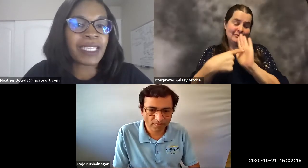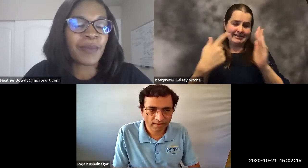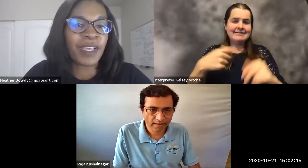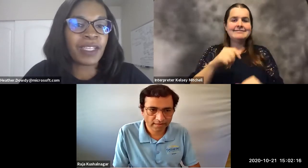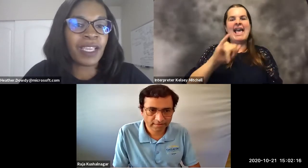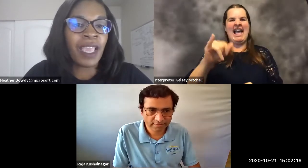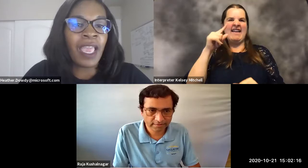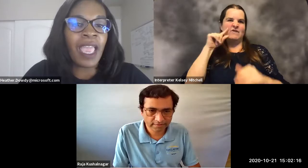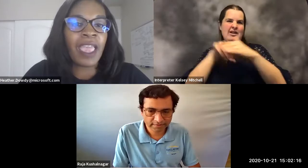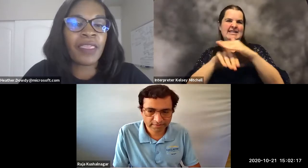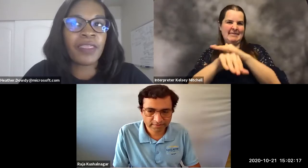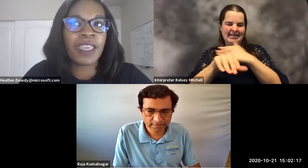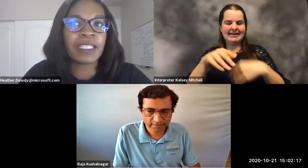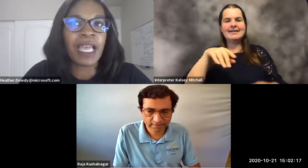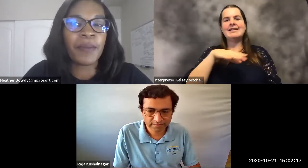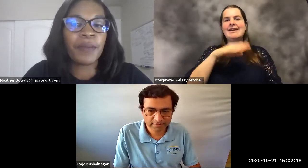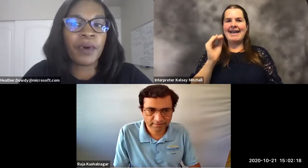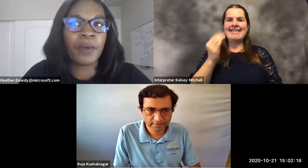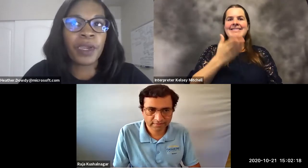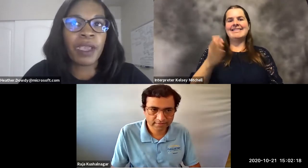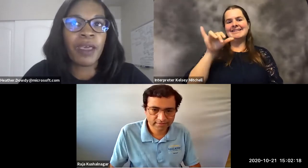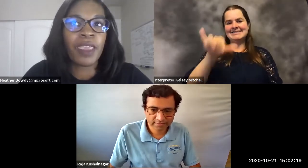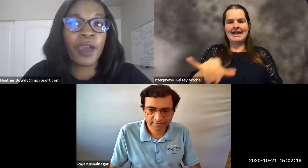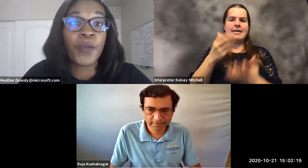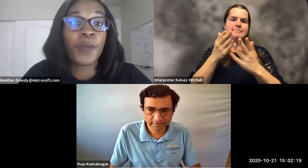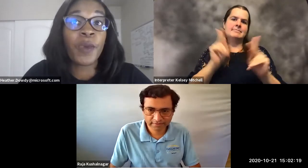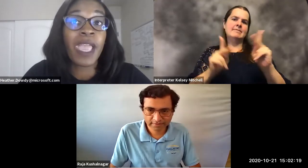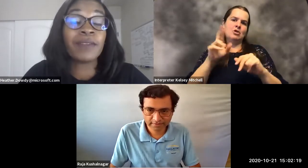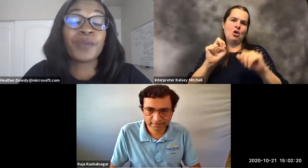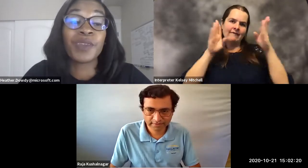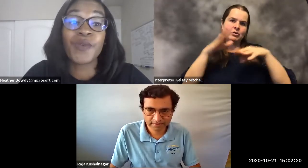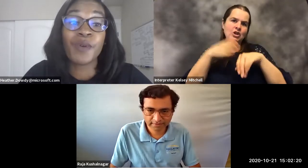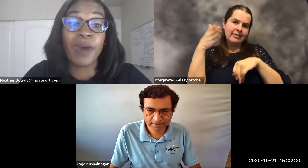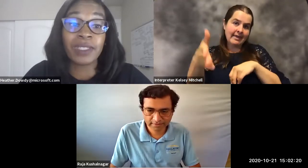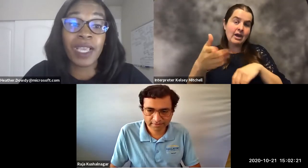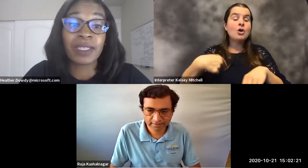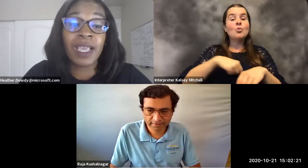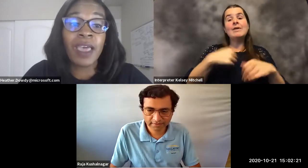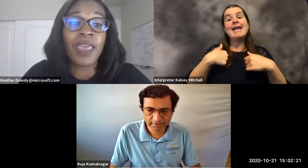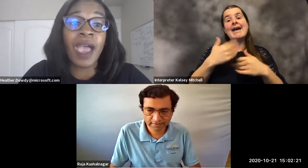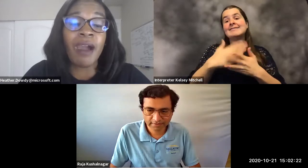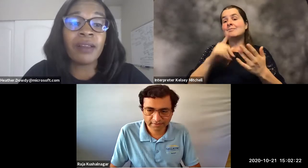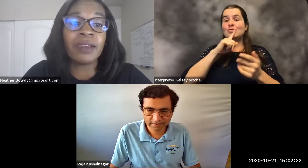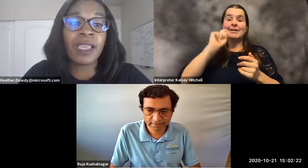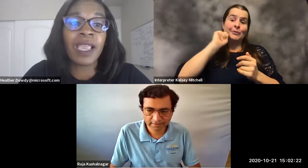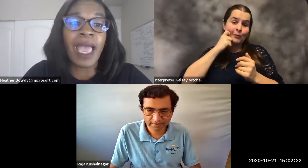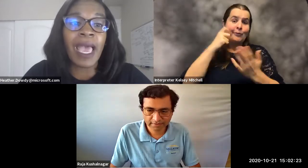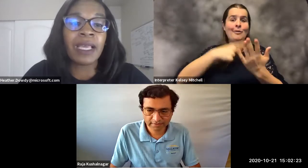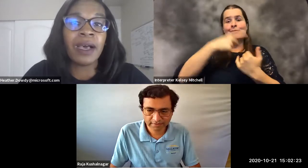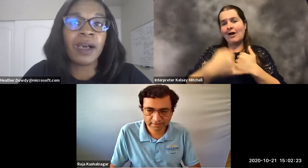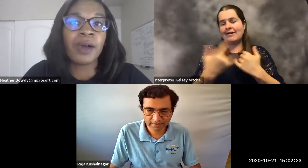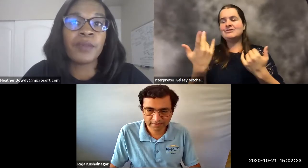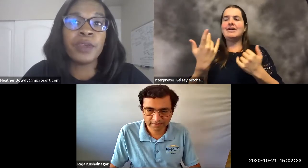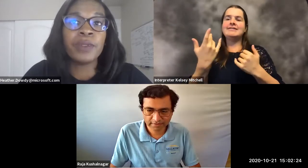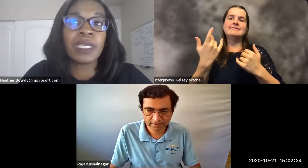for Accessibility, and the things that people are working on there. We have some really cool projects that are looking